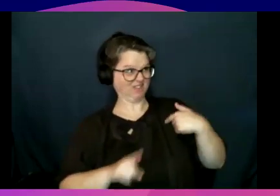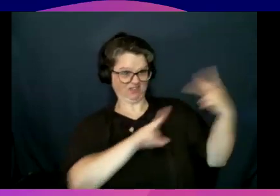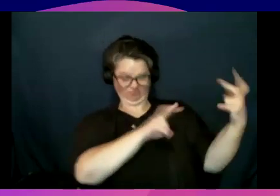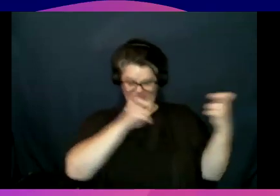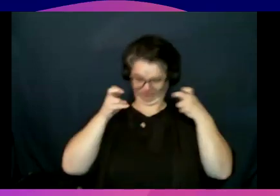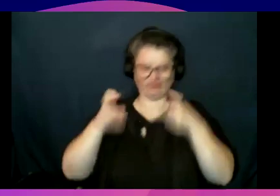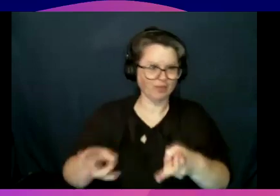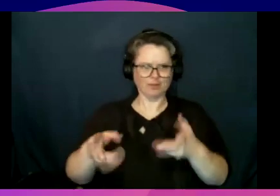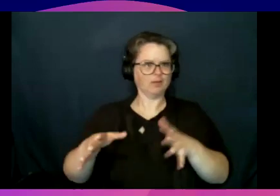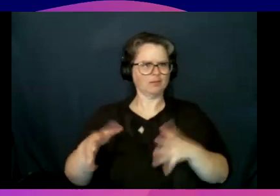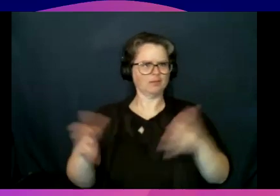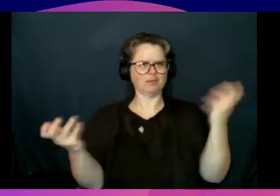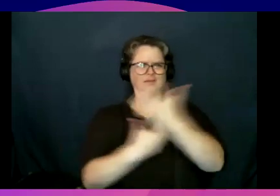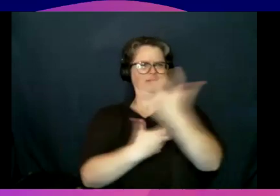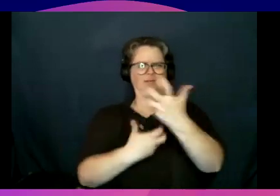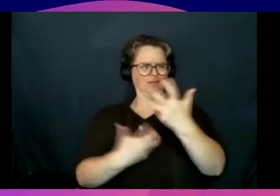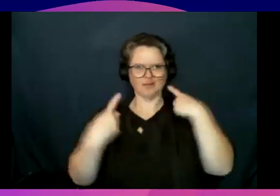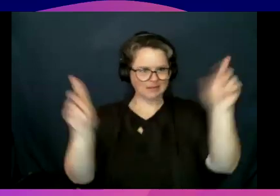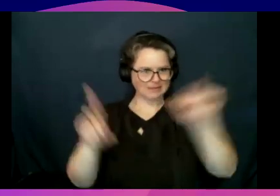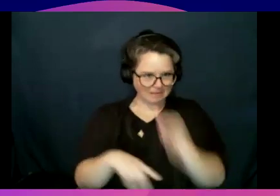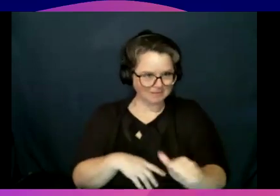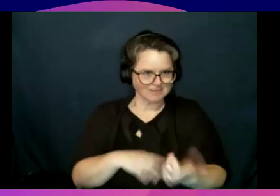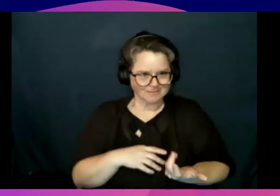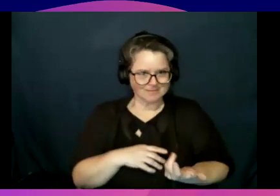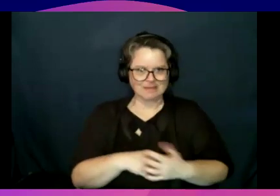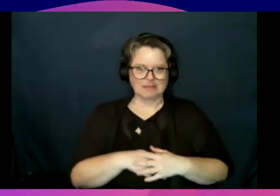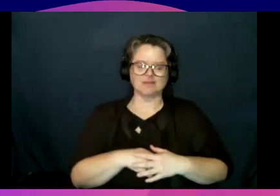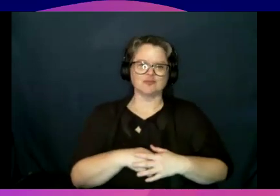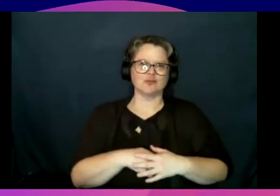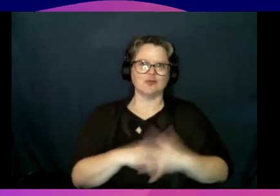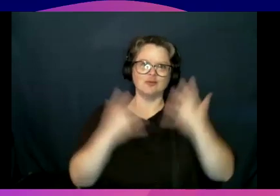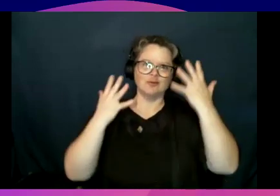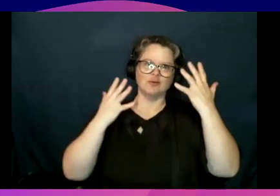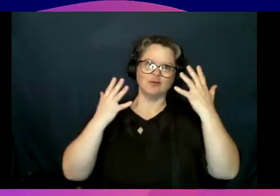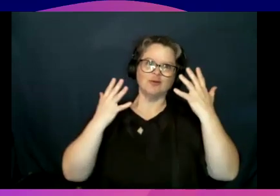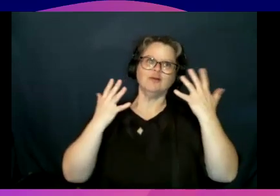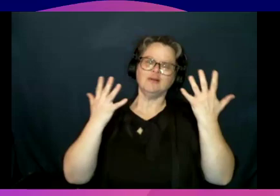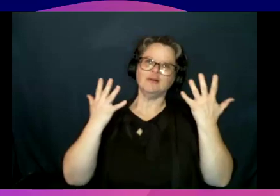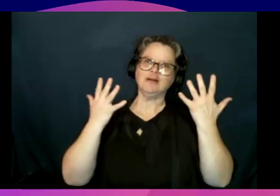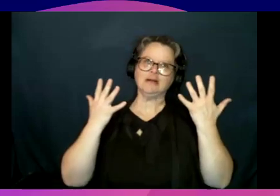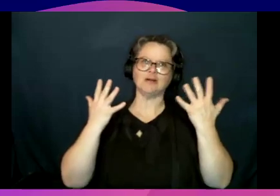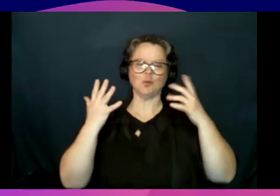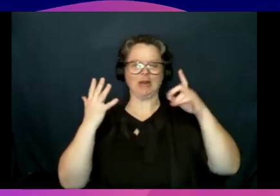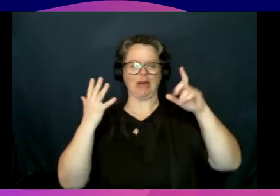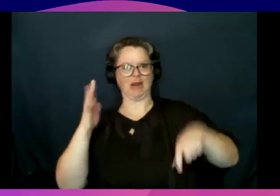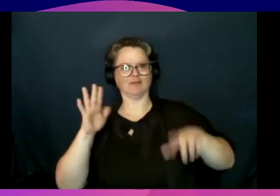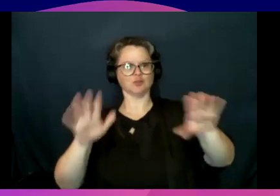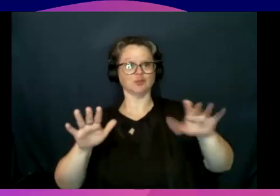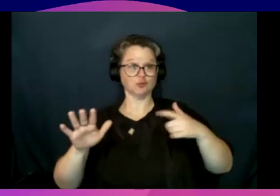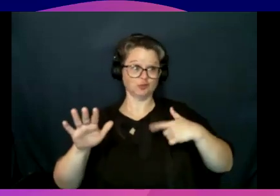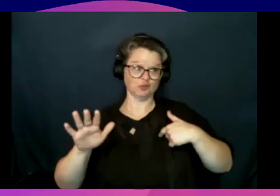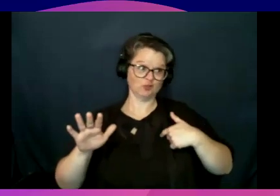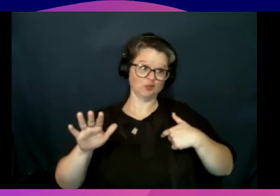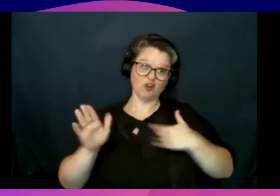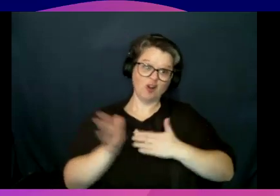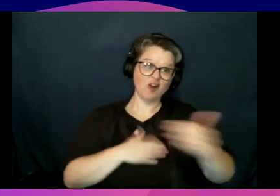So a lot of this, I think, is actively resisting the ways that we've been taught to think and the programming